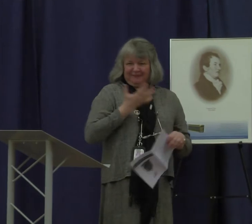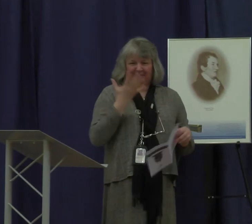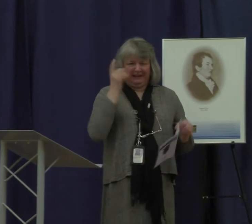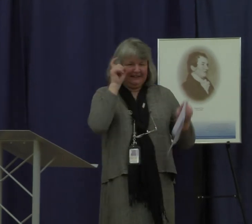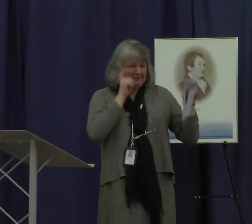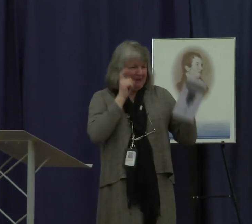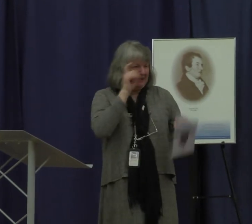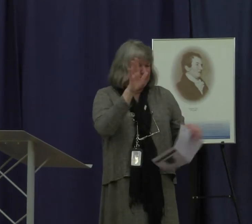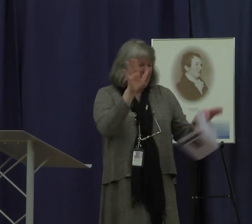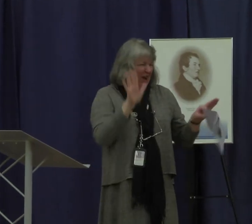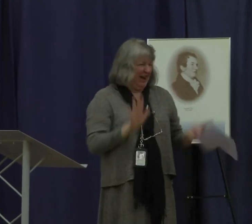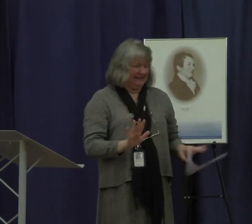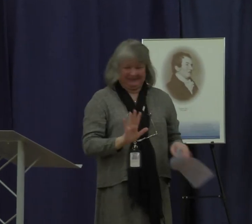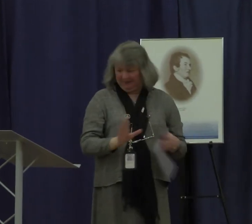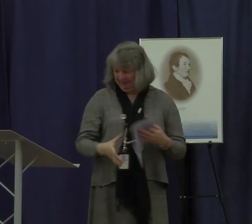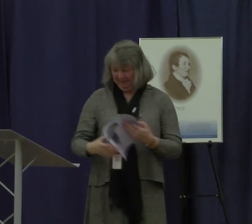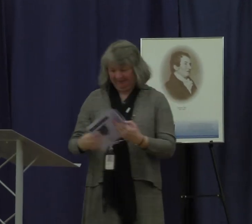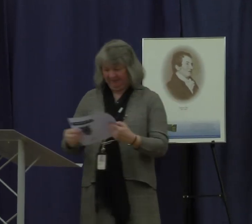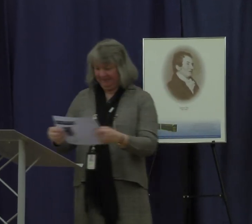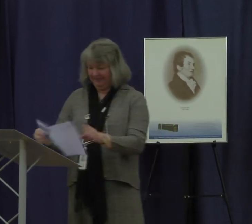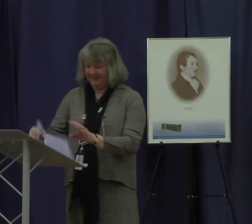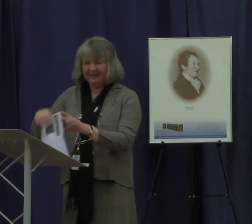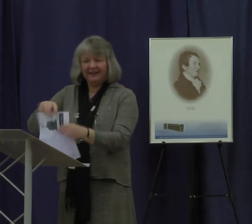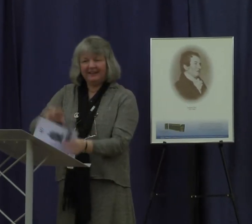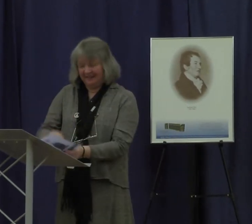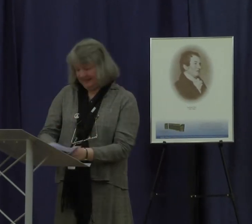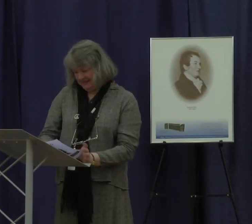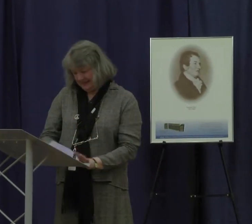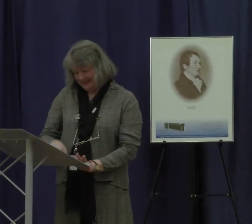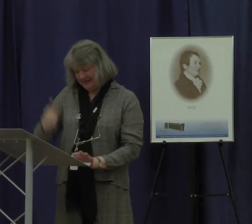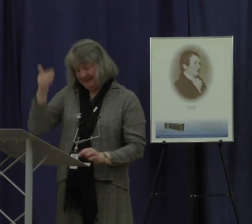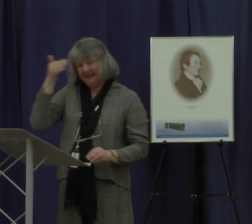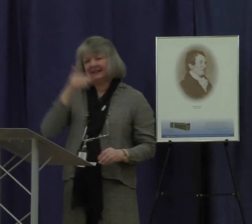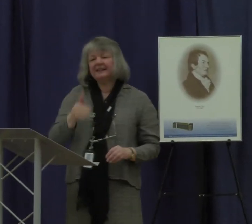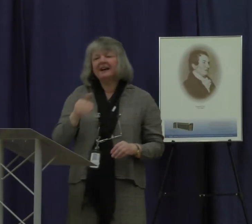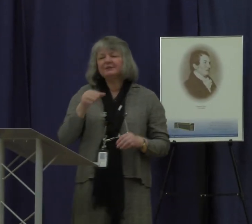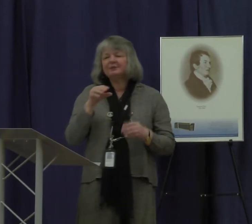That was beautiful, ASL. His expression was just awesome.